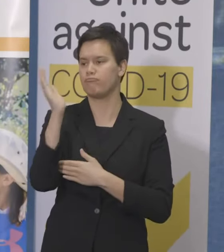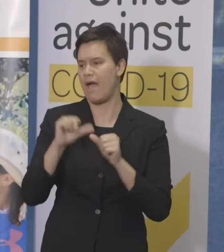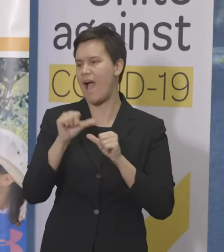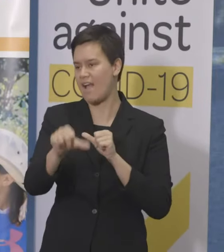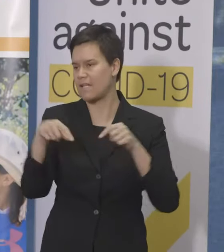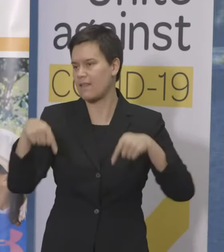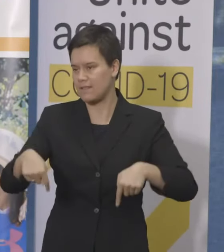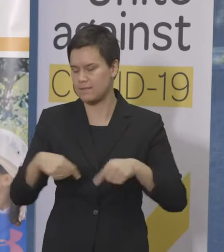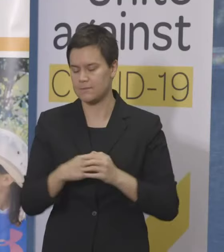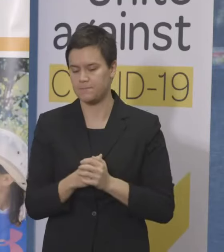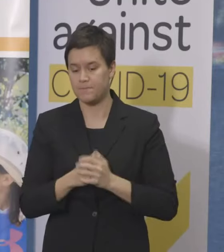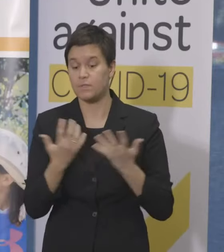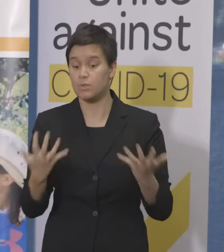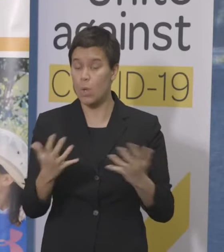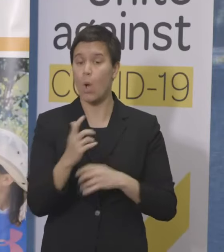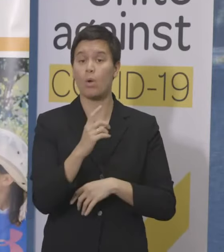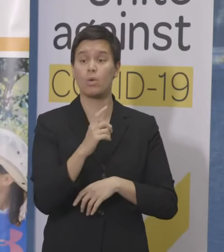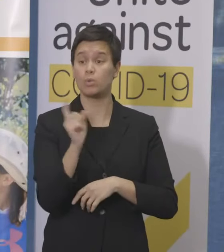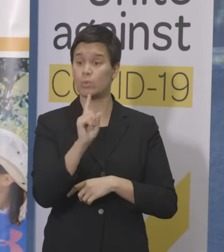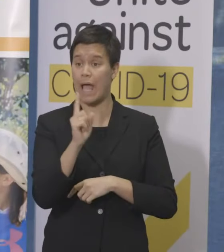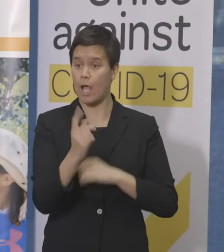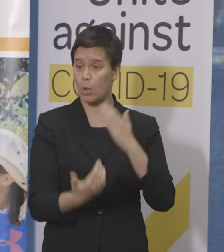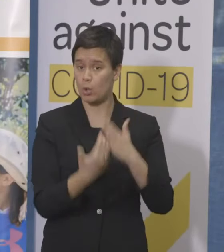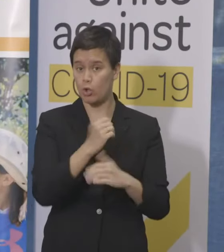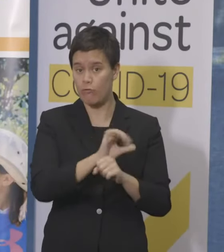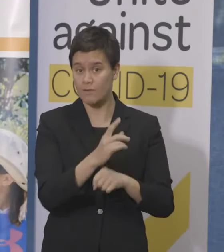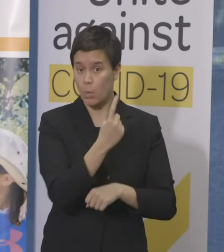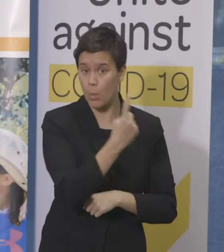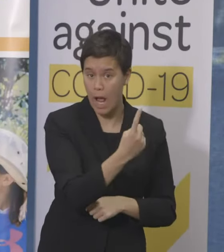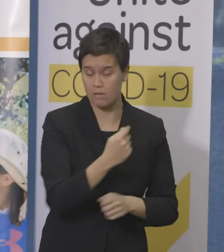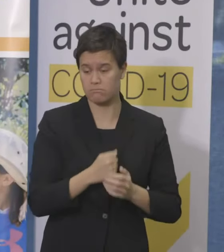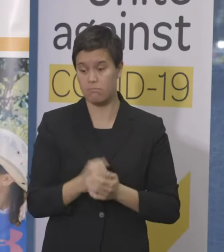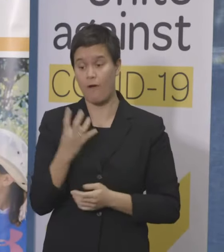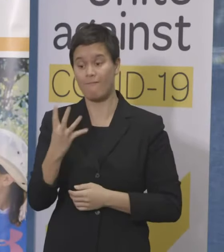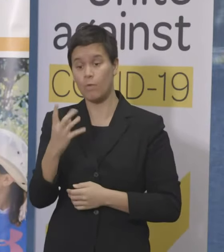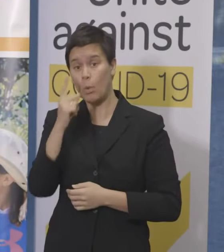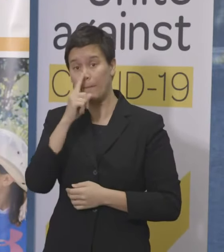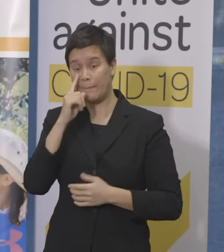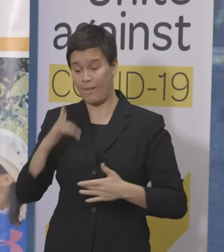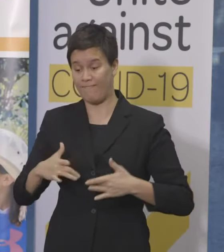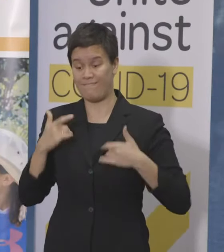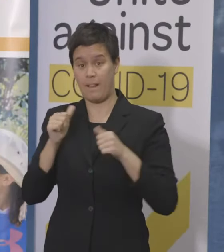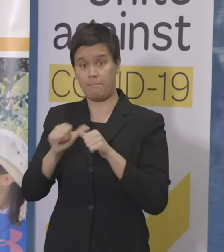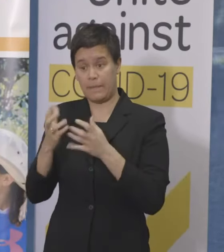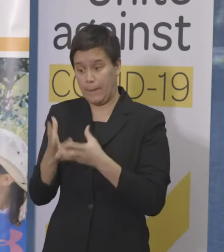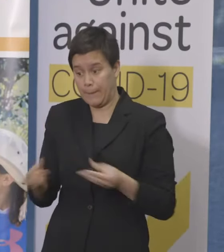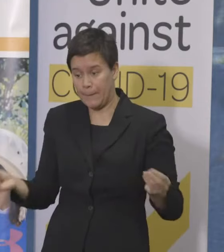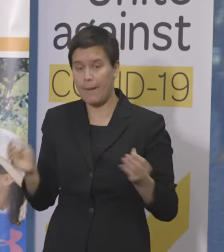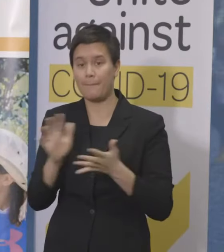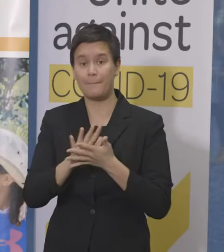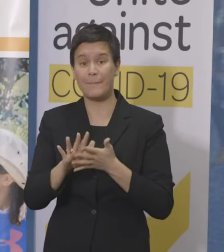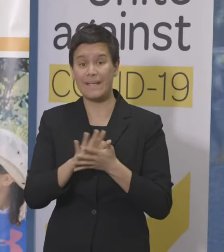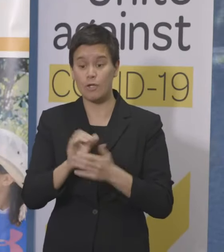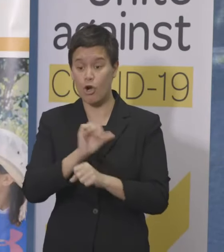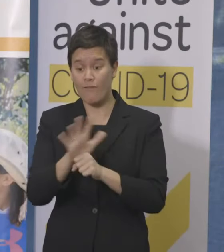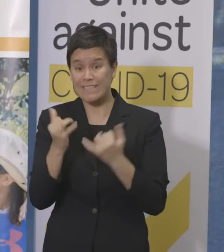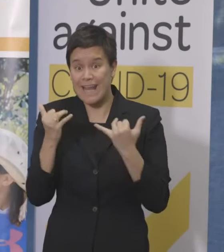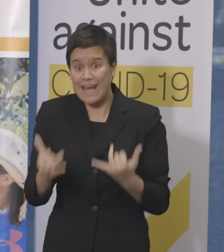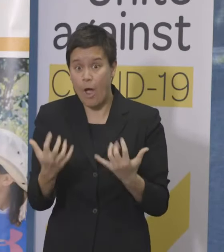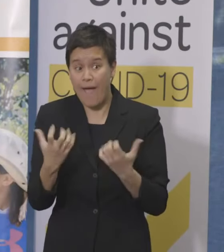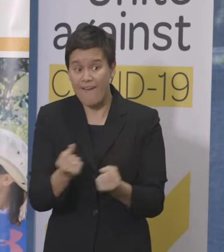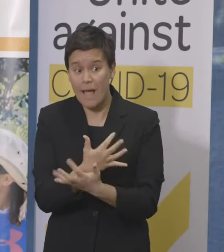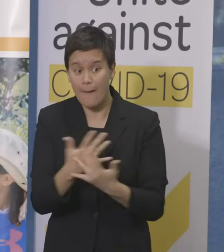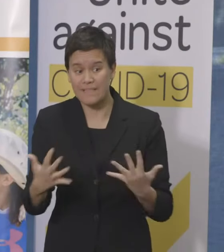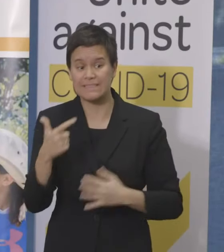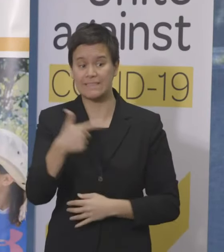With today's new case and 4 additional recovered cases, our total number of active cases is 79, and of these 27 are imported